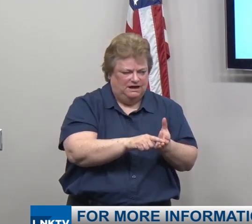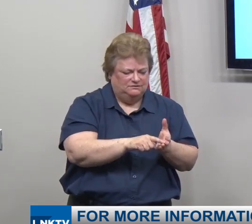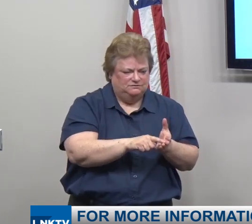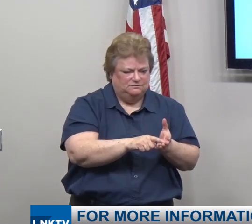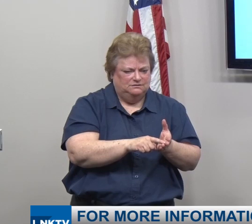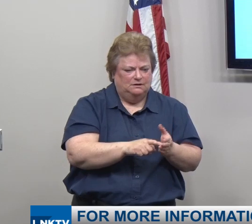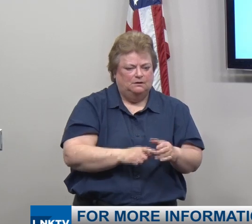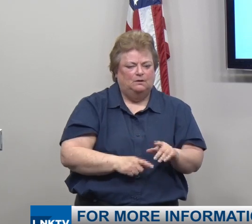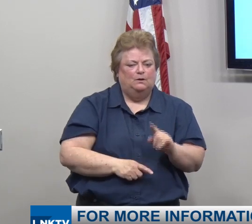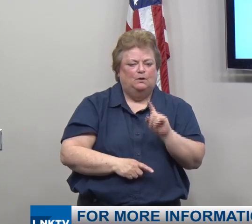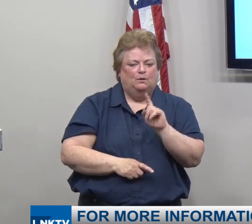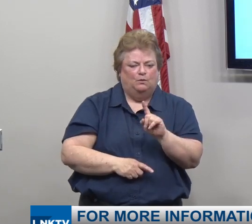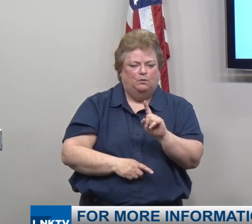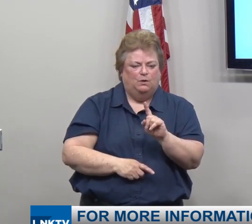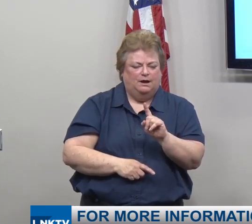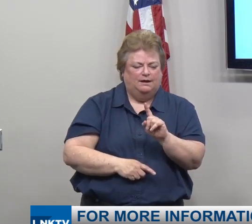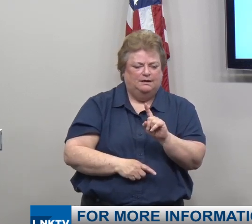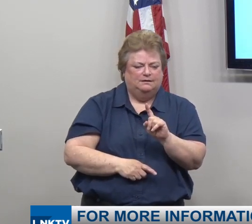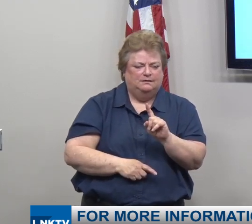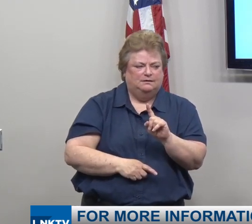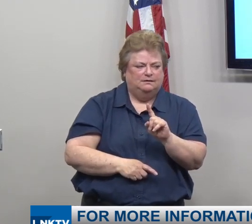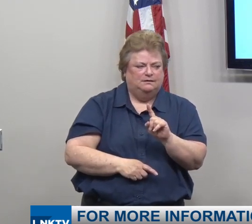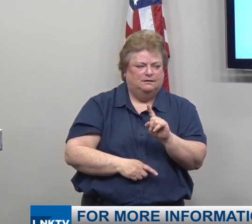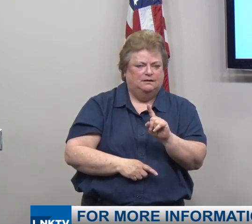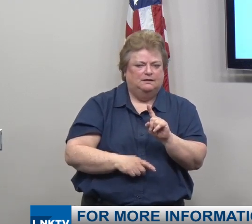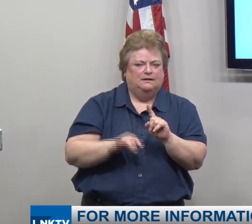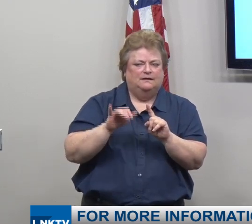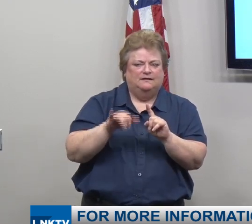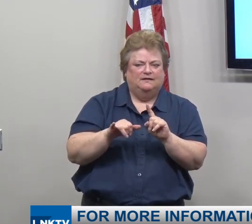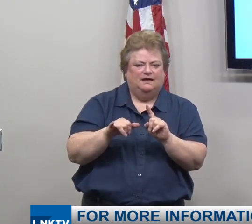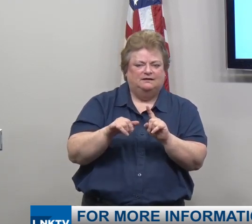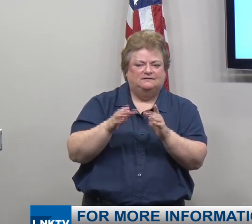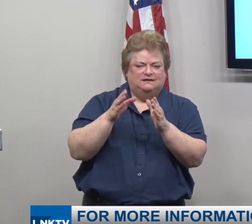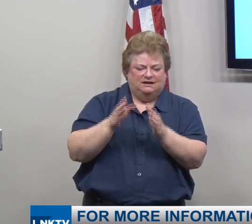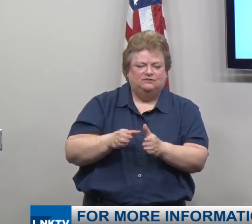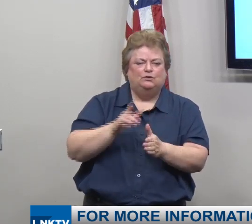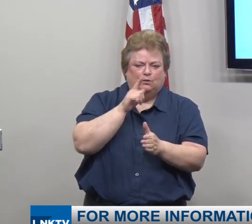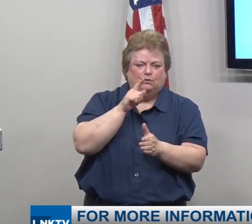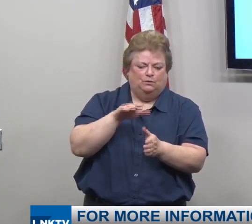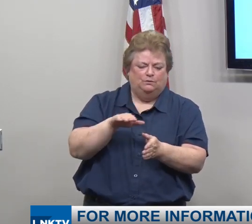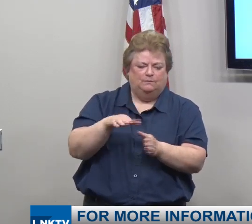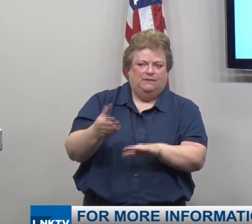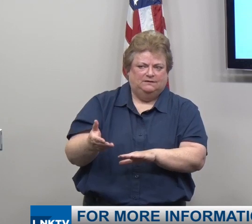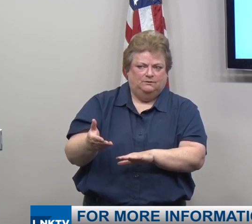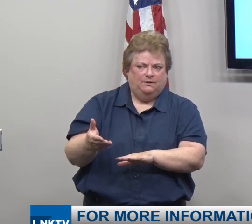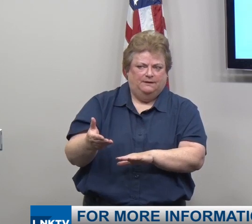one is the individual who is deceased.